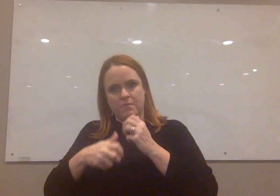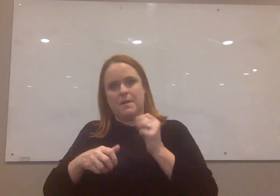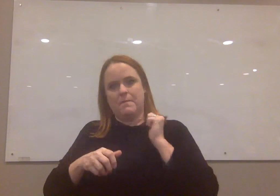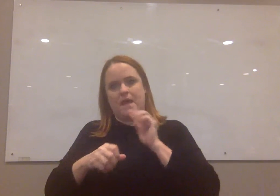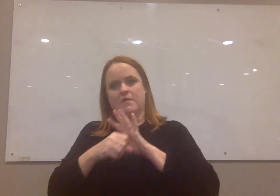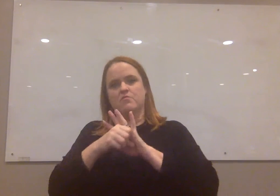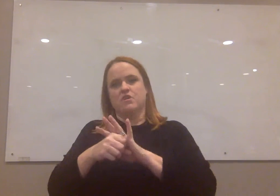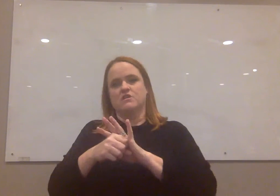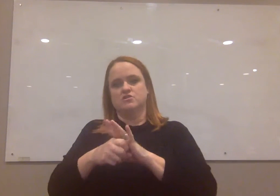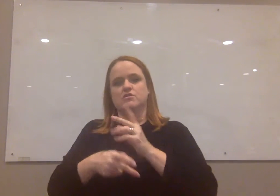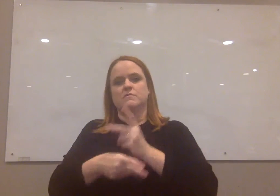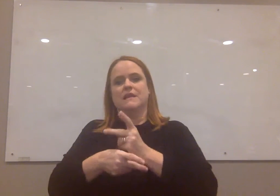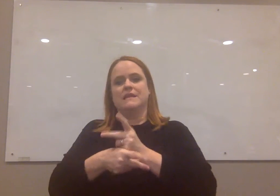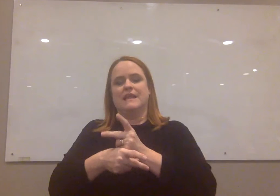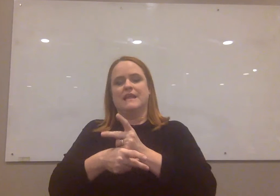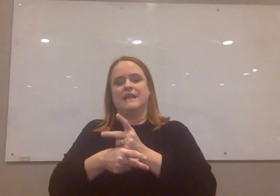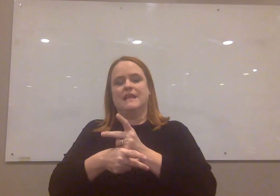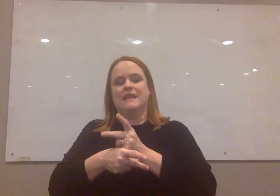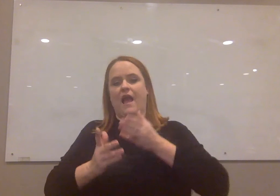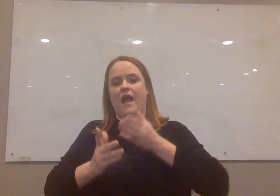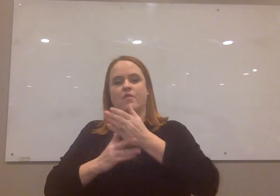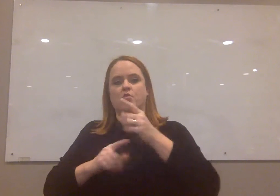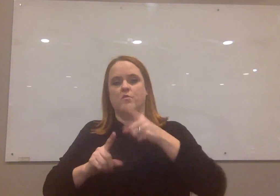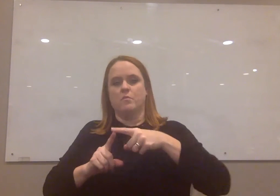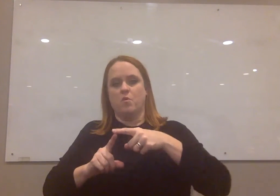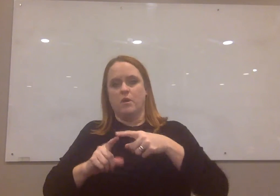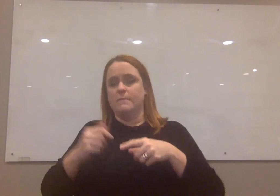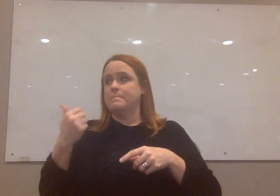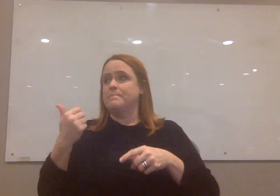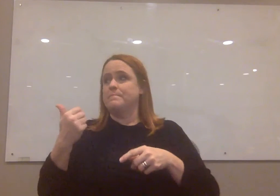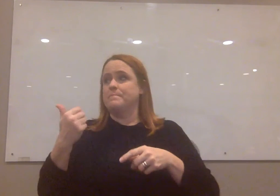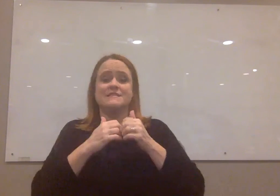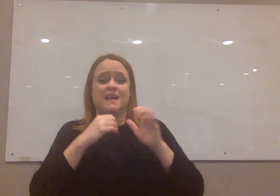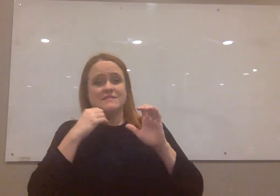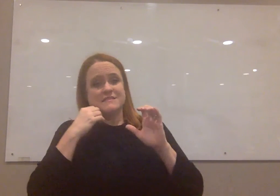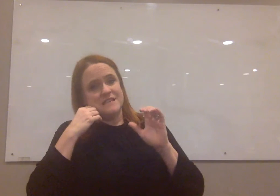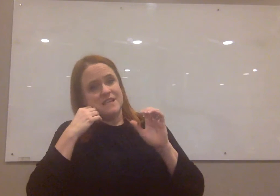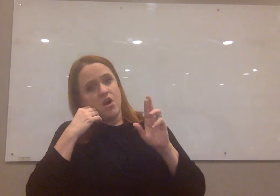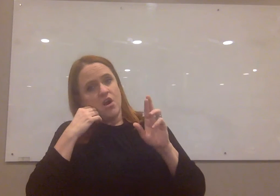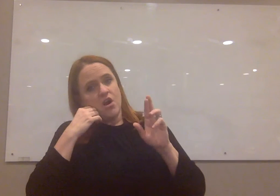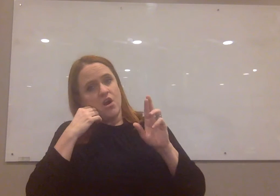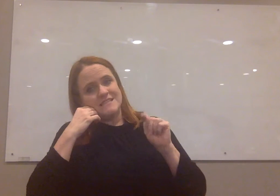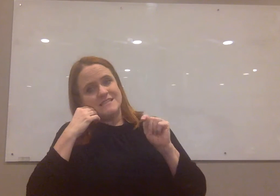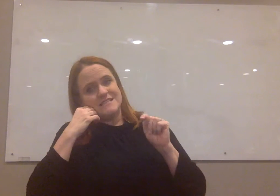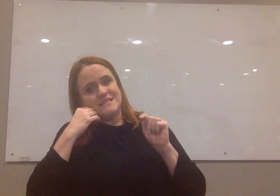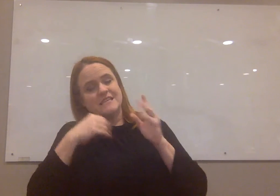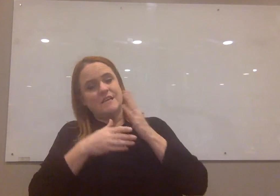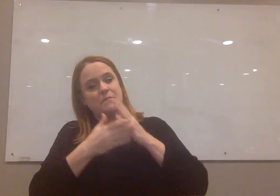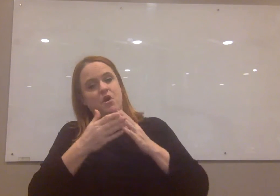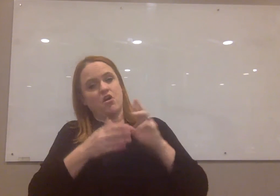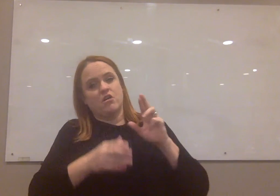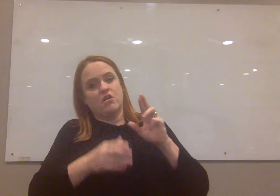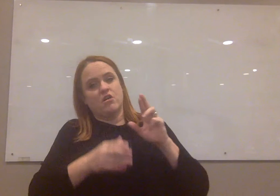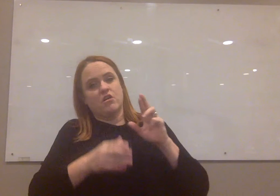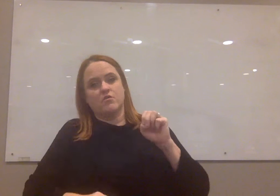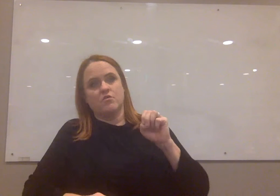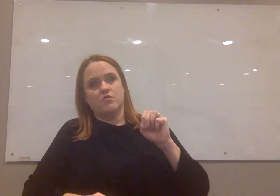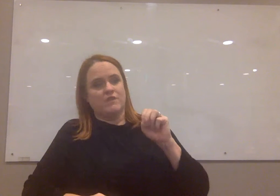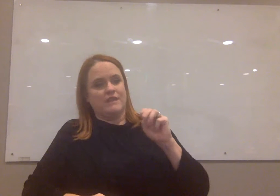throughput. If I remember correctly, that's actually how the CRDT part of React happened, was not in, I forget where the